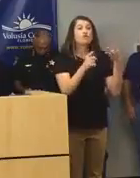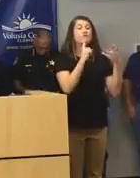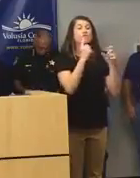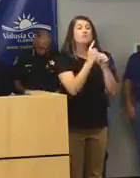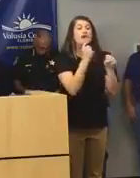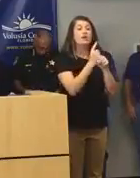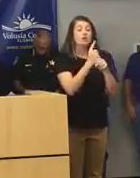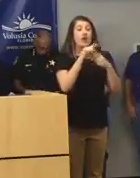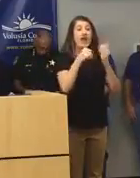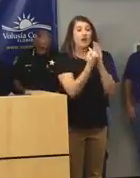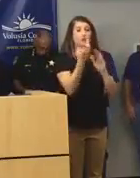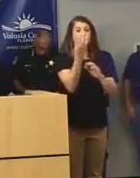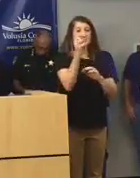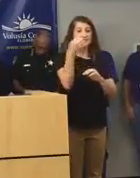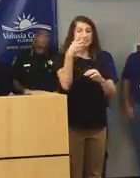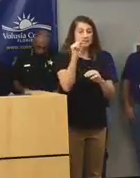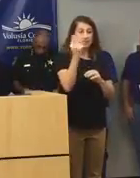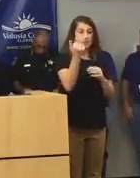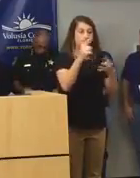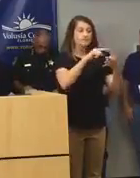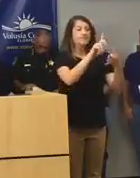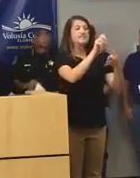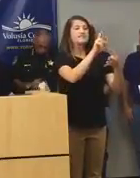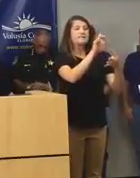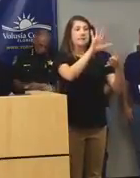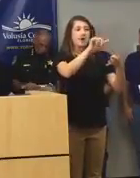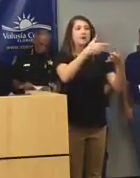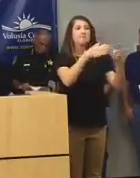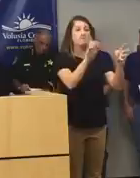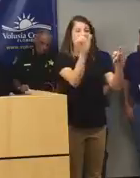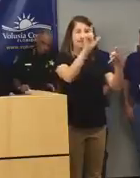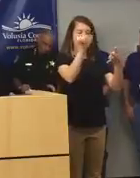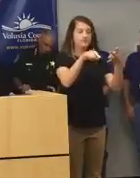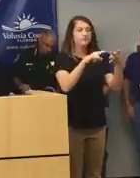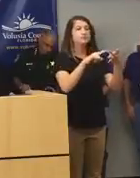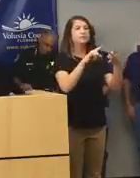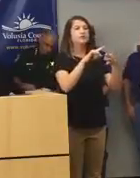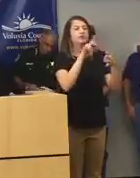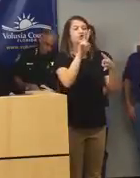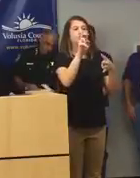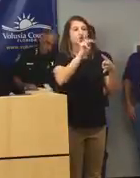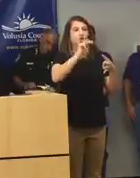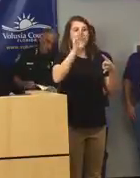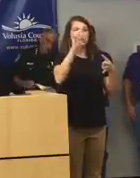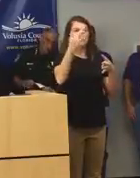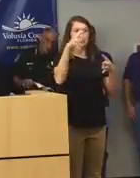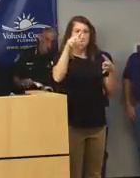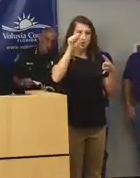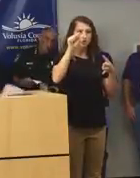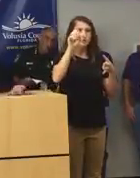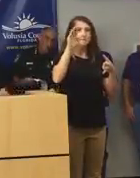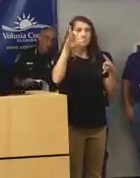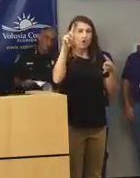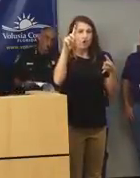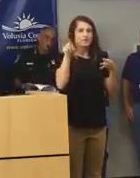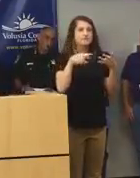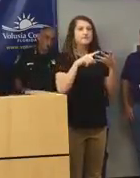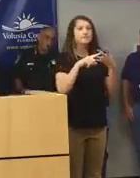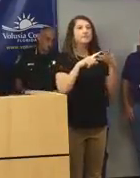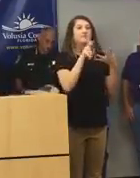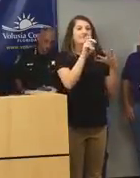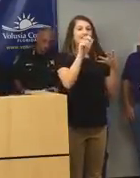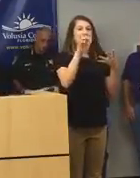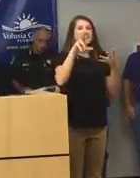hours Wednesday, September 13th. DeBerry Public Library at 200 North Charles Beale Boulevard.